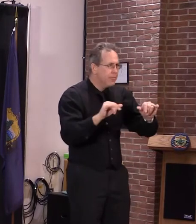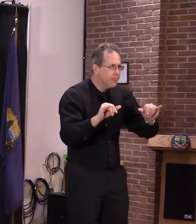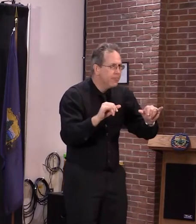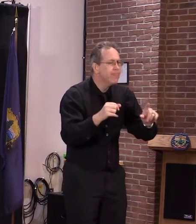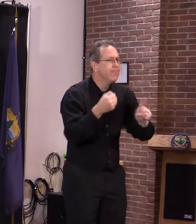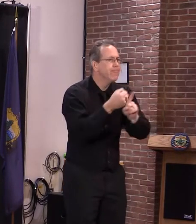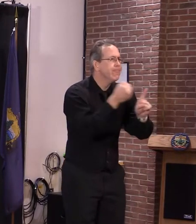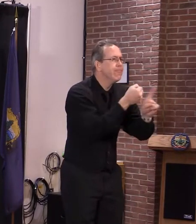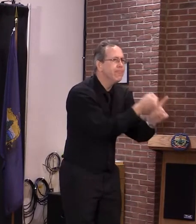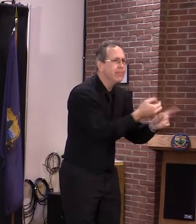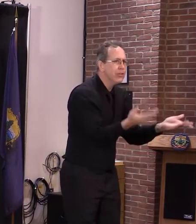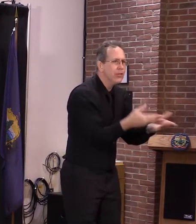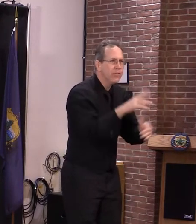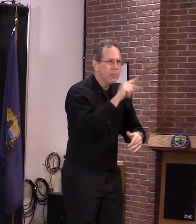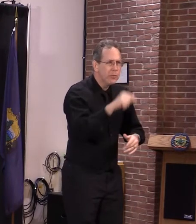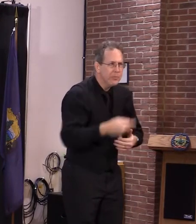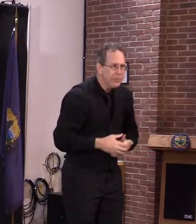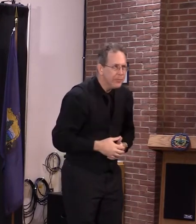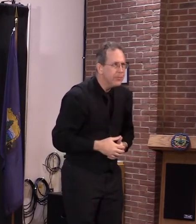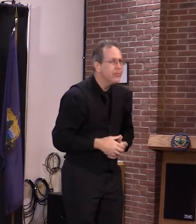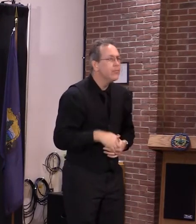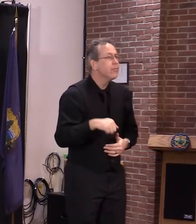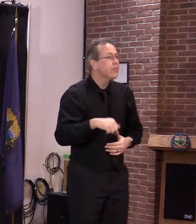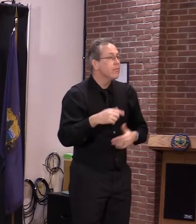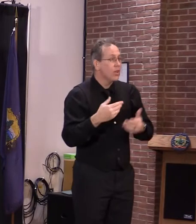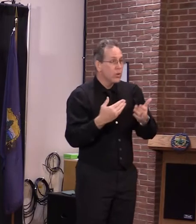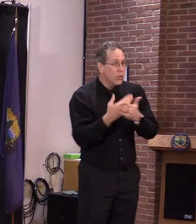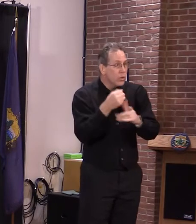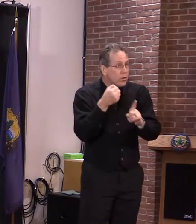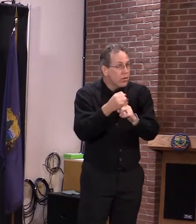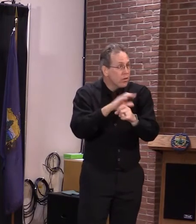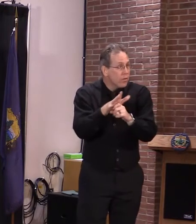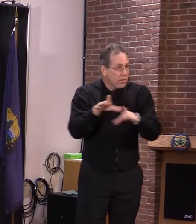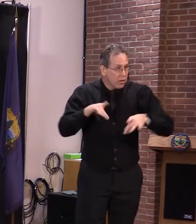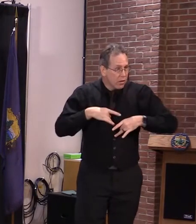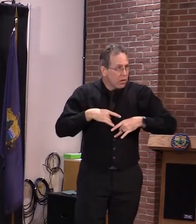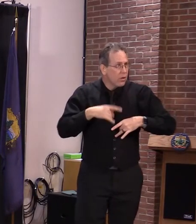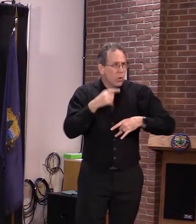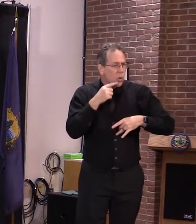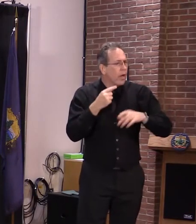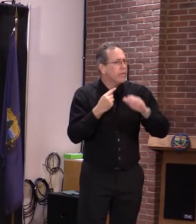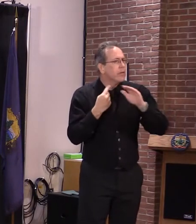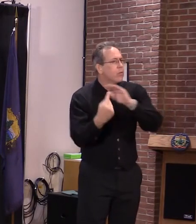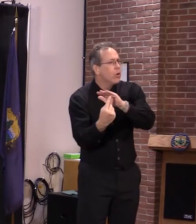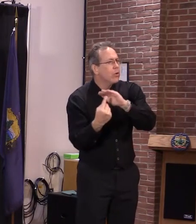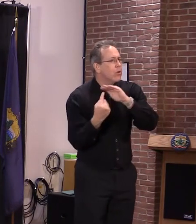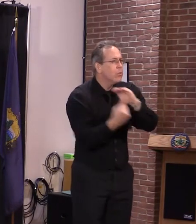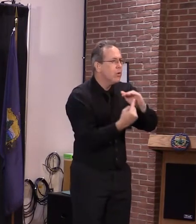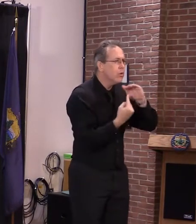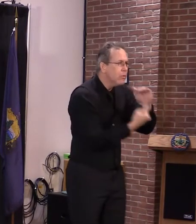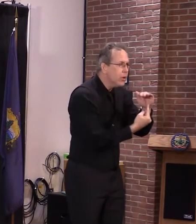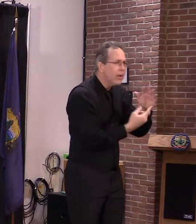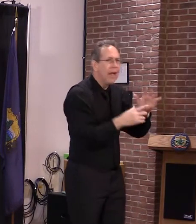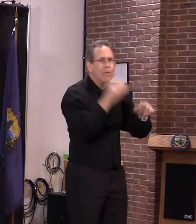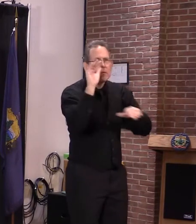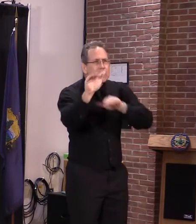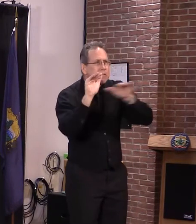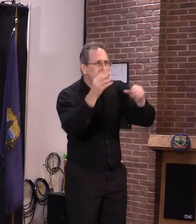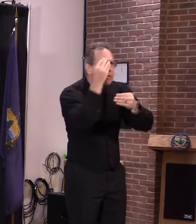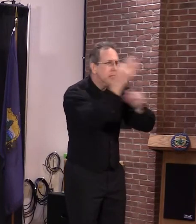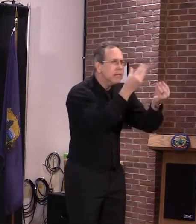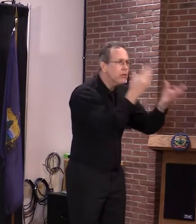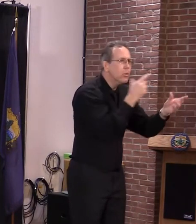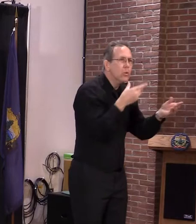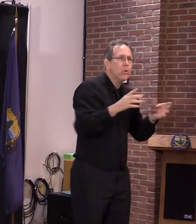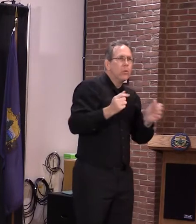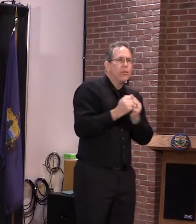new cases, but because they were placing many students in quarantine because of a backlog in contact tracing. We also saw